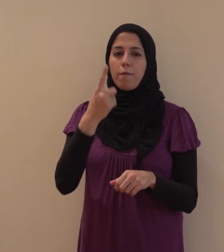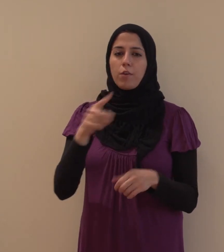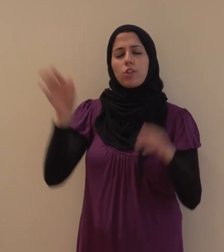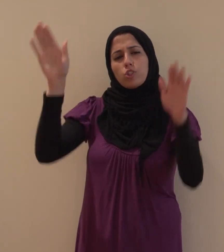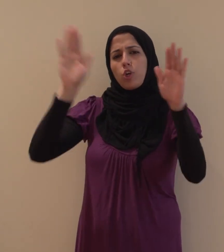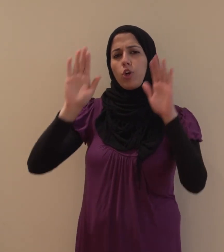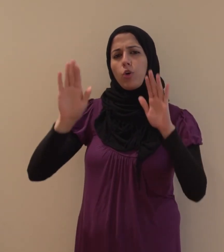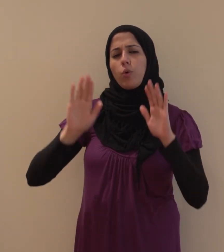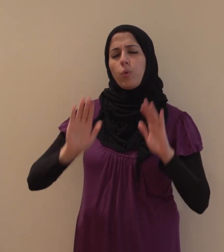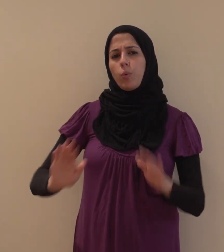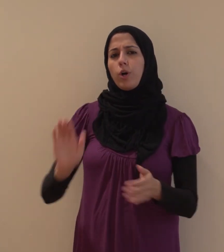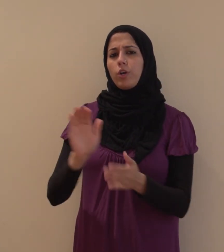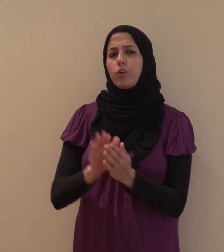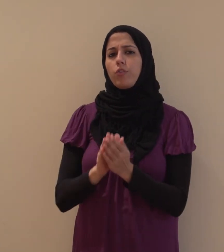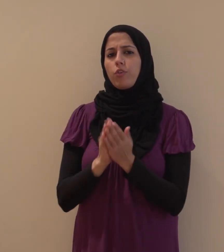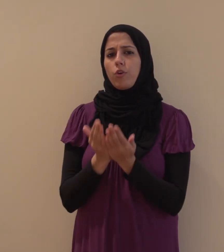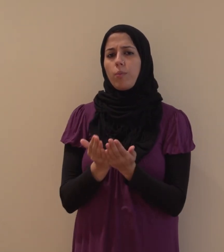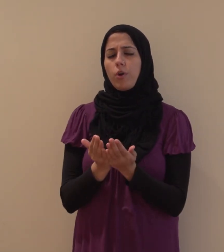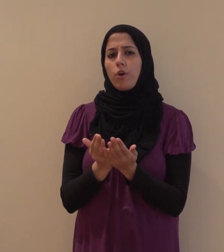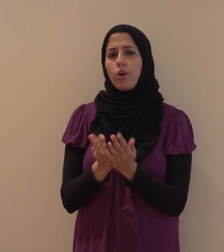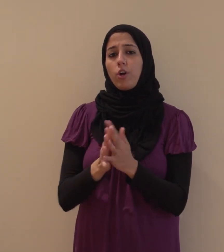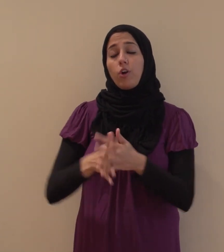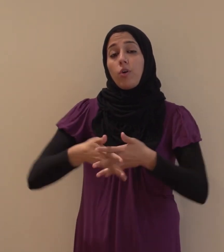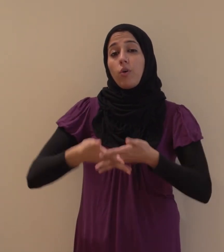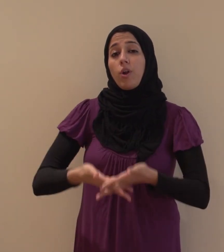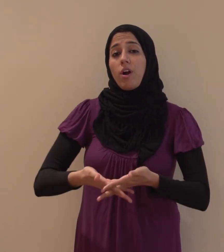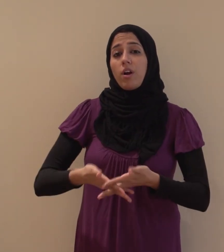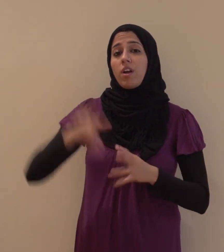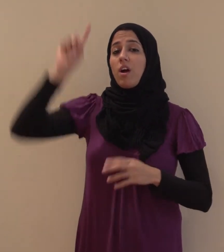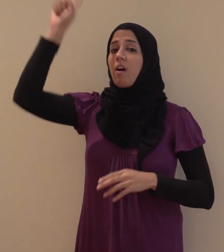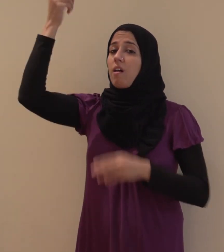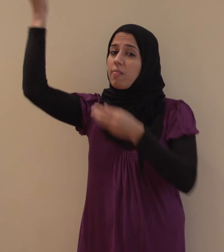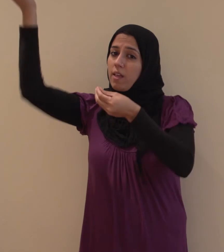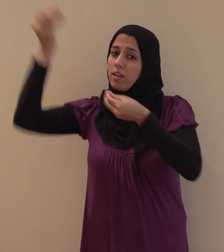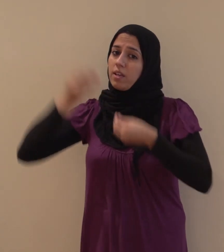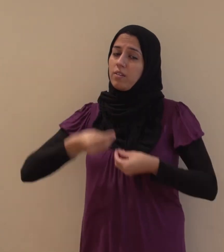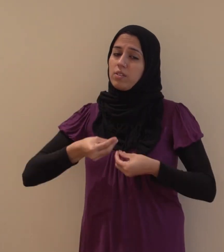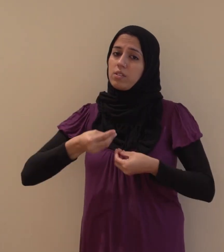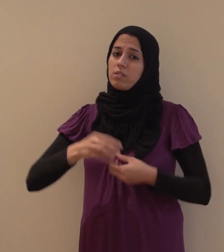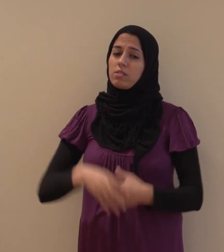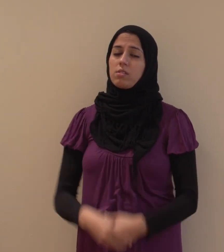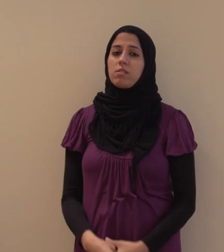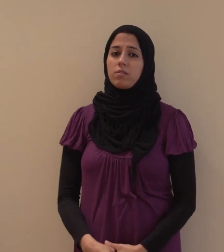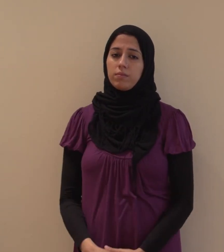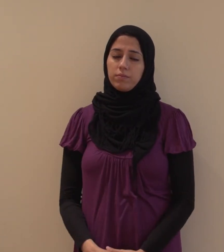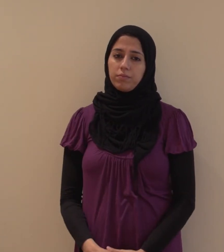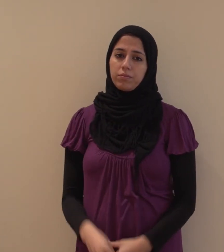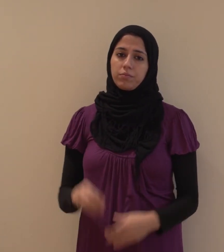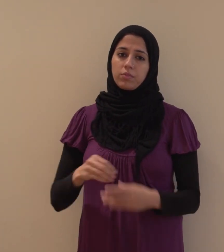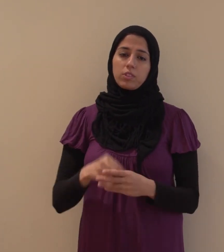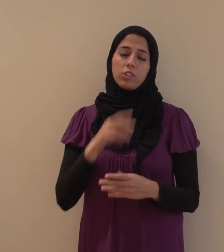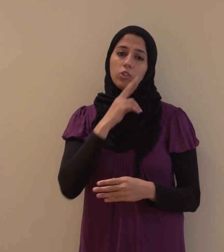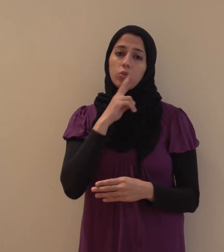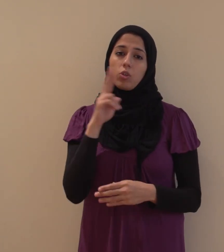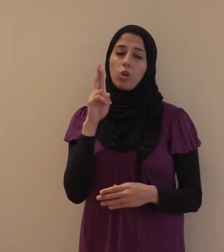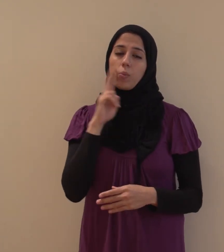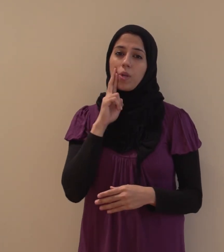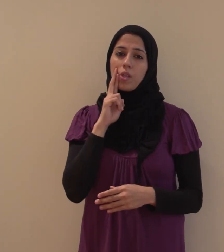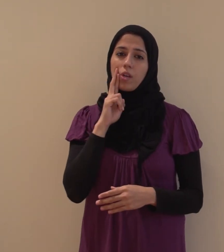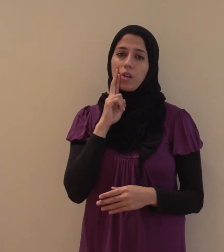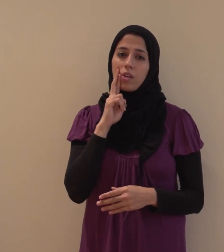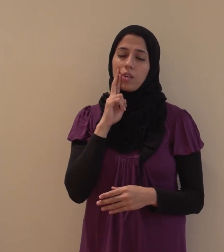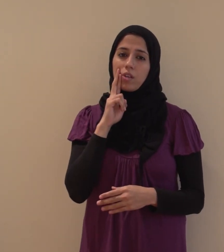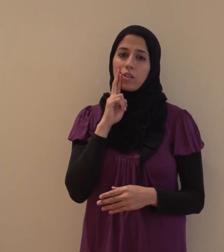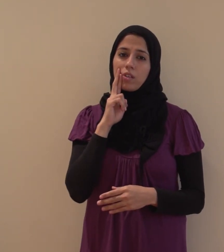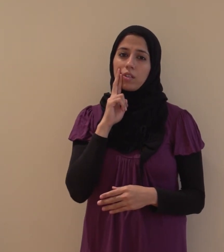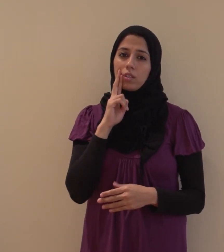us. My brothers and sisters, in the month of Ramadan, there is a moment every day that Allah subhanahu wa ta'ala is